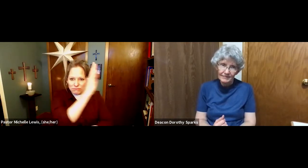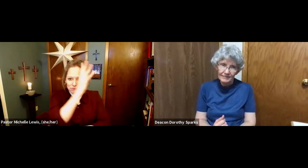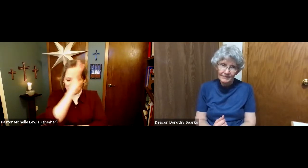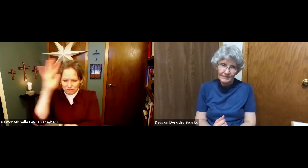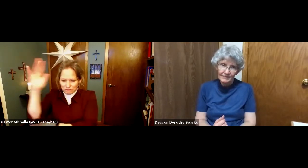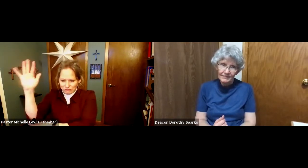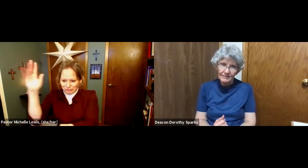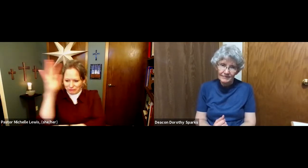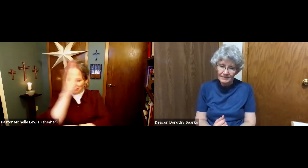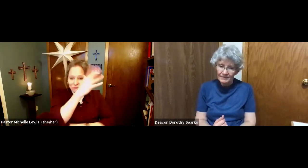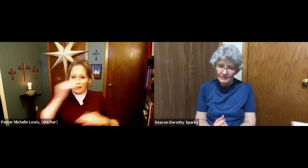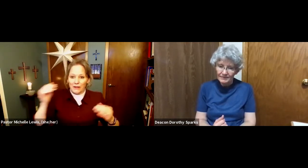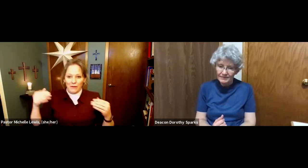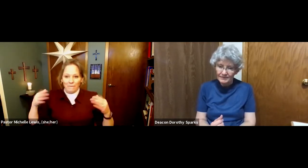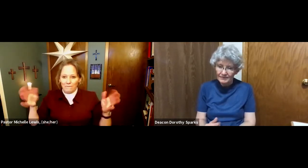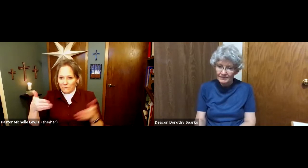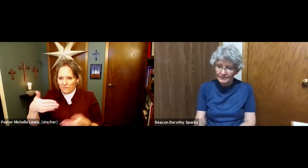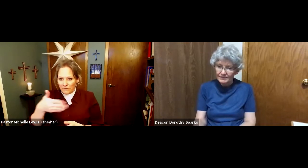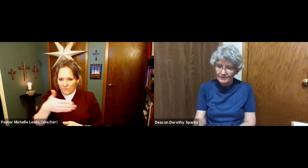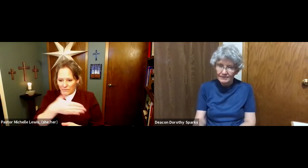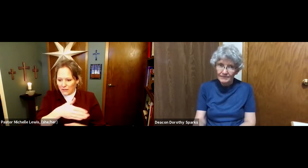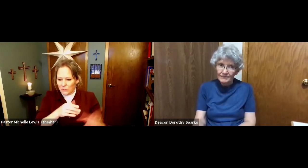You called forth life.